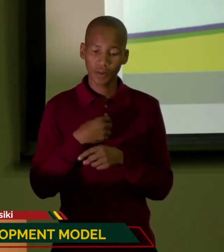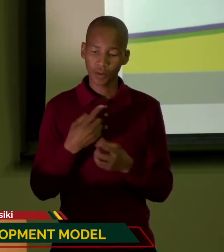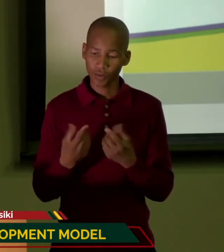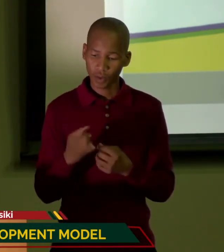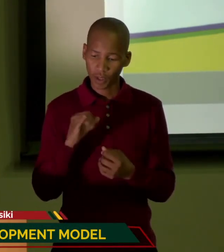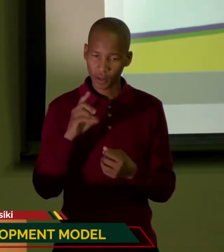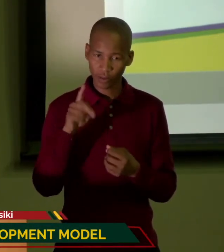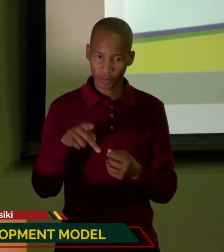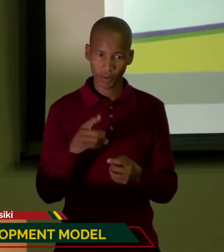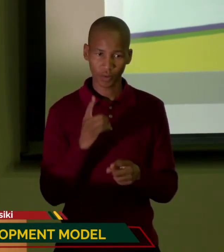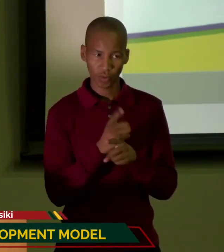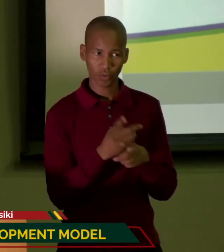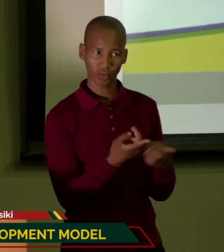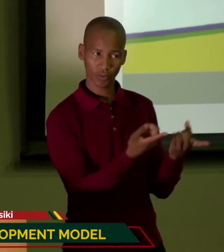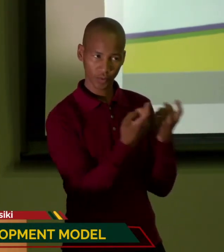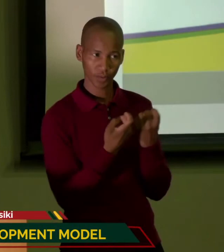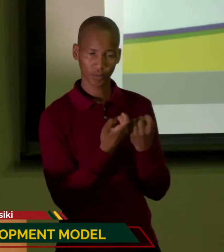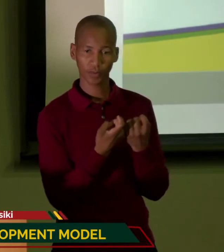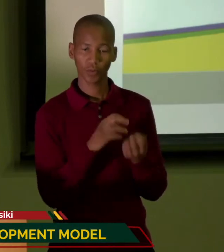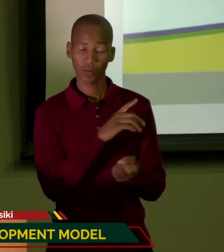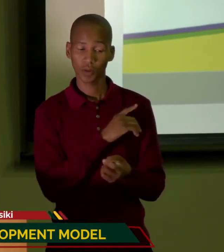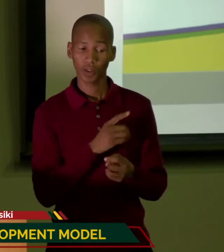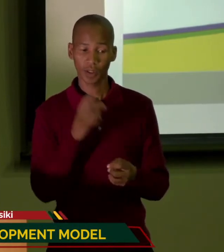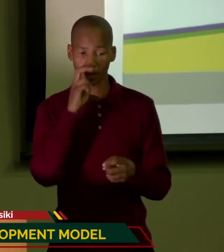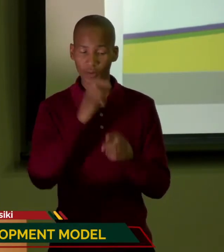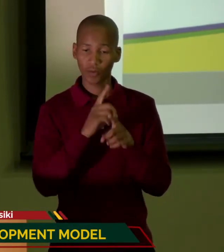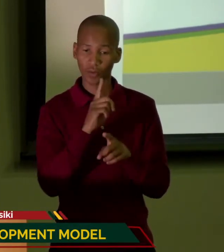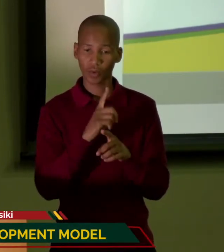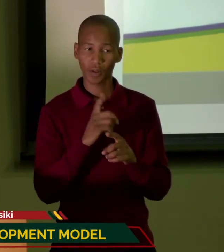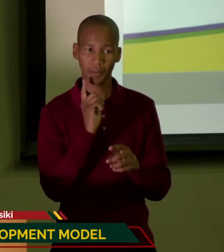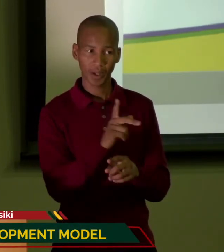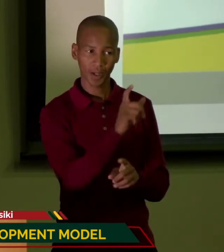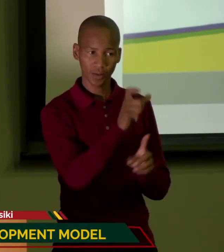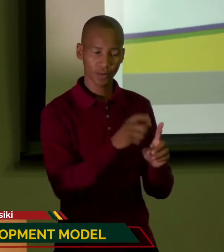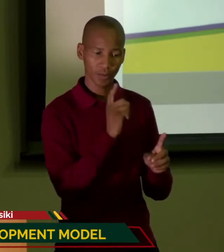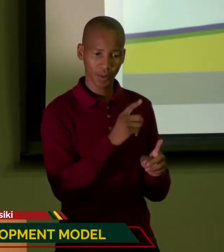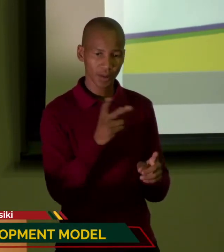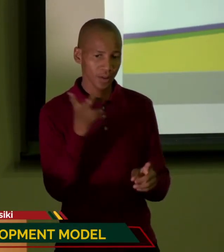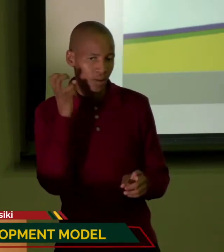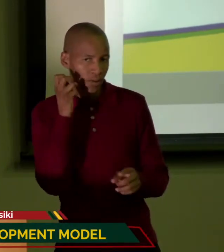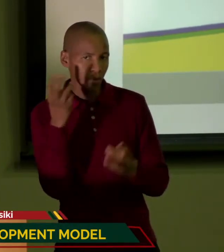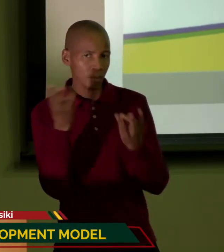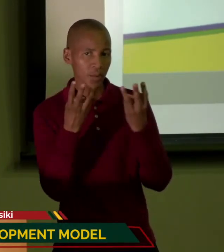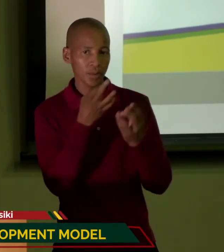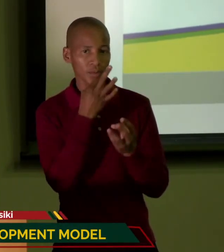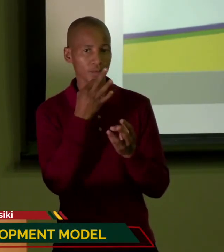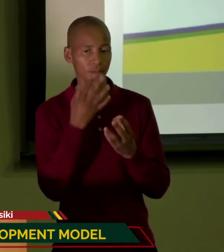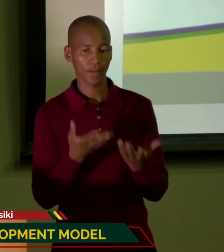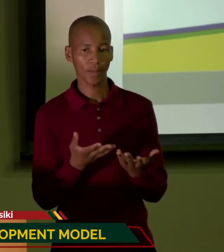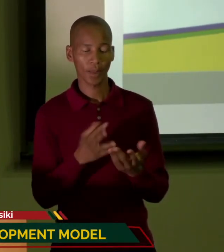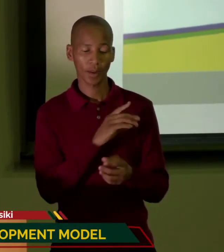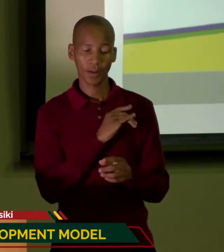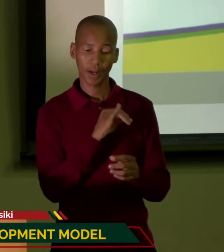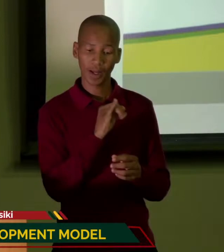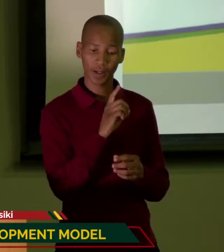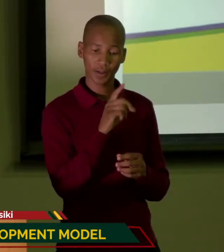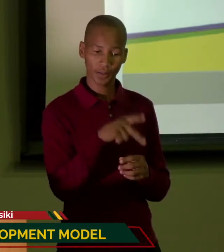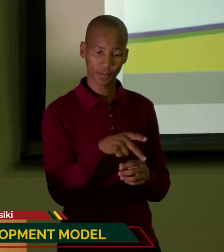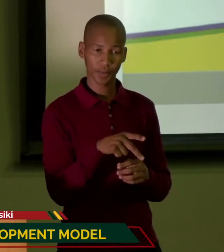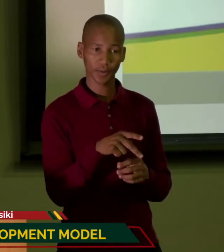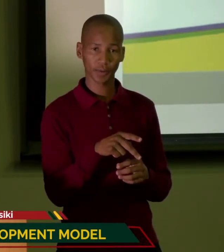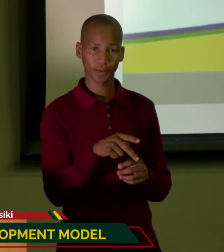kuba besifuna benefeel akuba abantu bathini because kwi-IDP